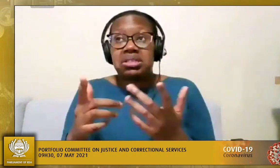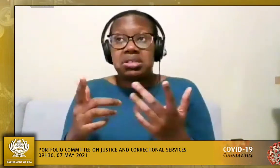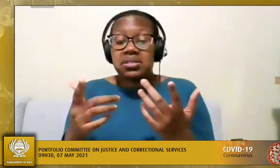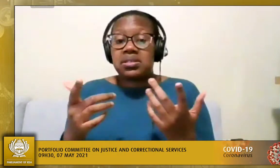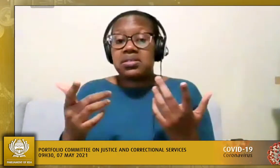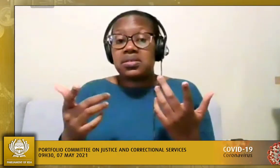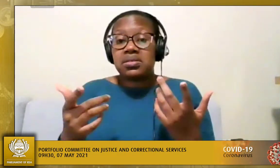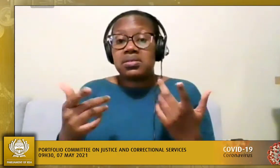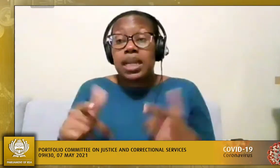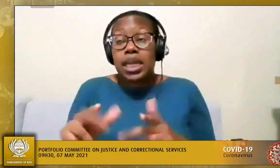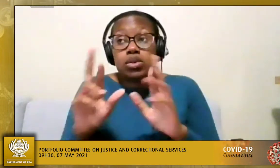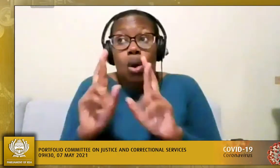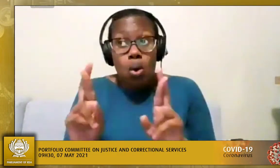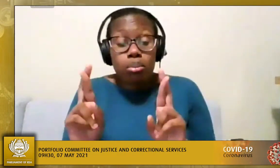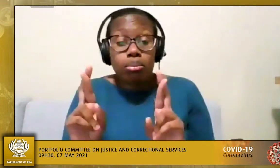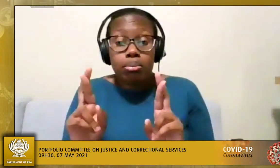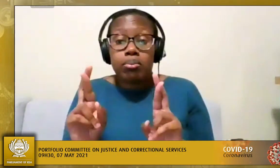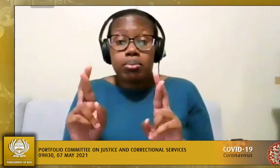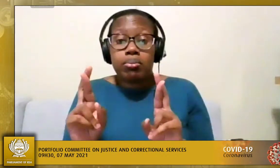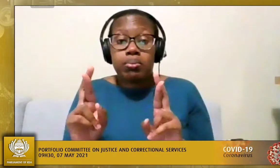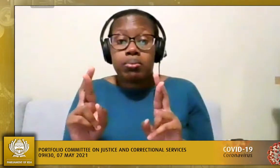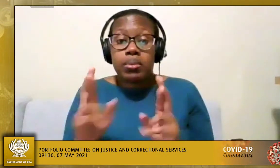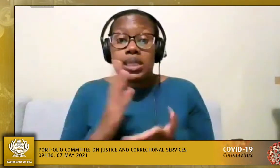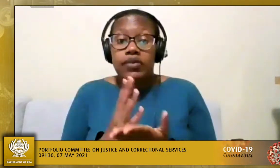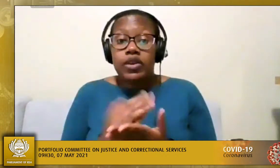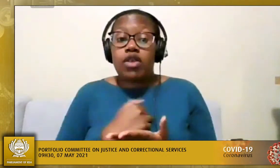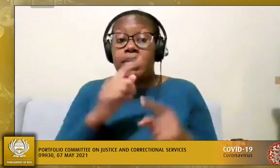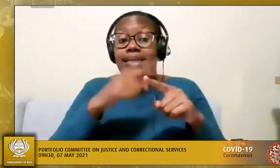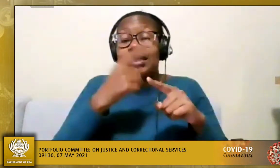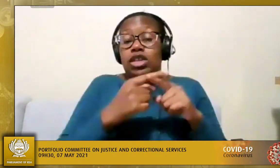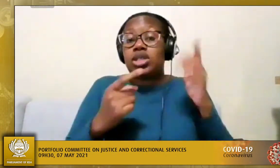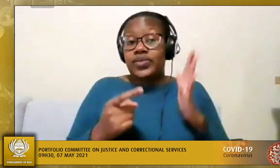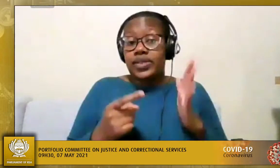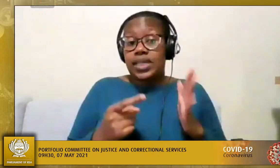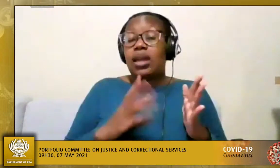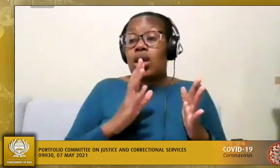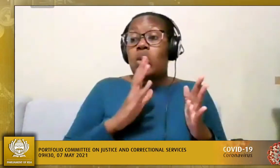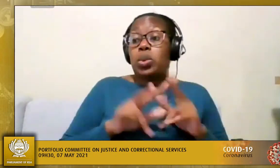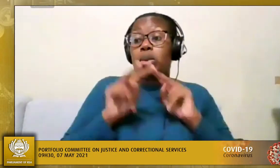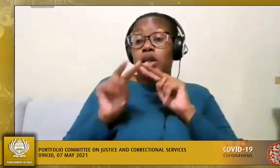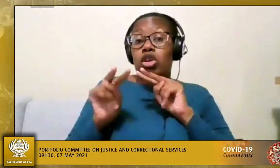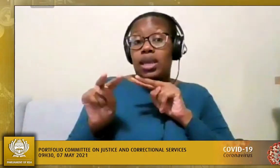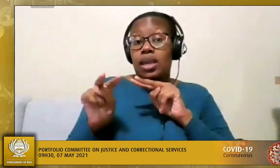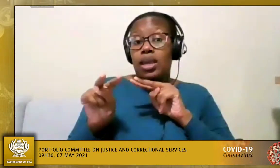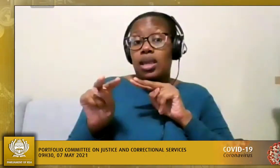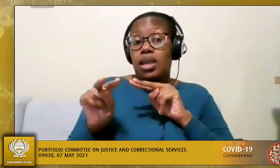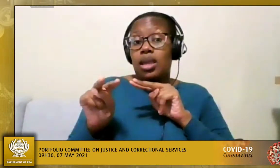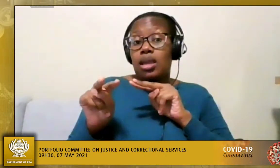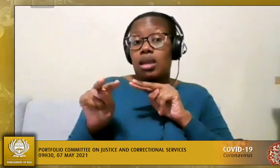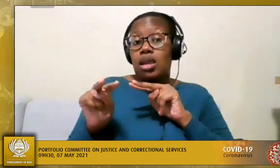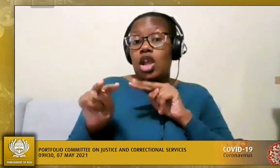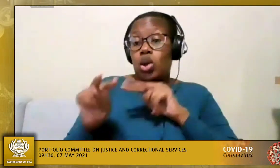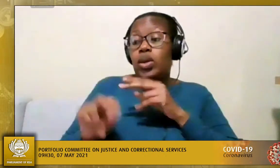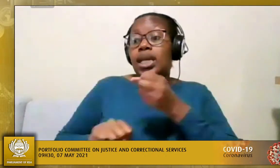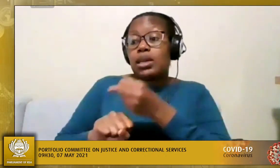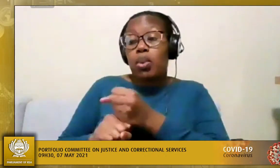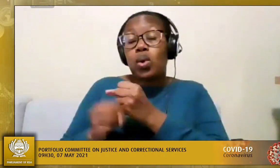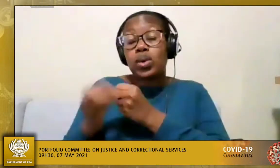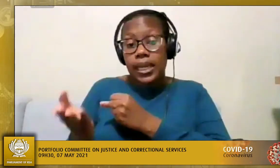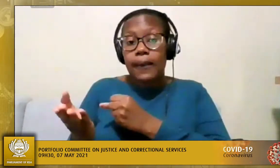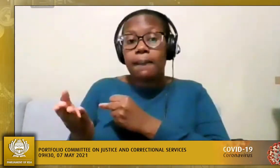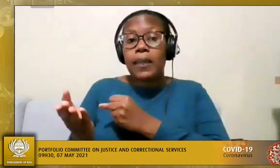let's hope that that and definitely from the executive we will be looking at supporting him but also monitoring the work of the